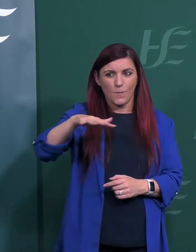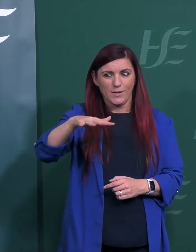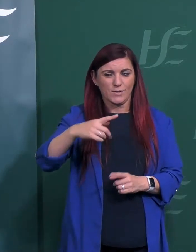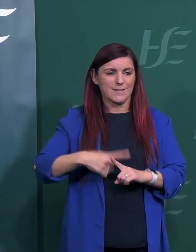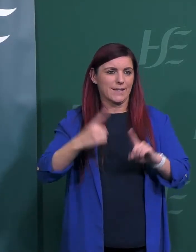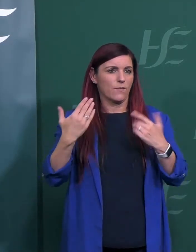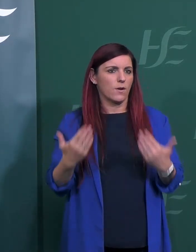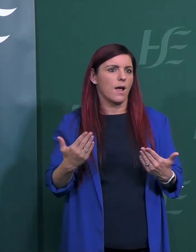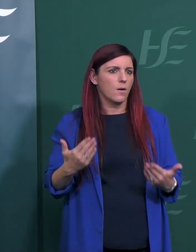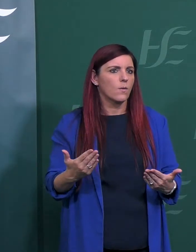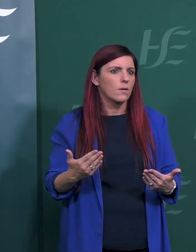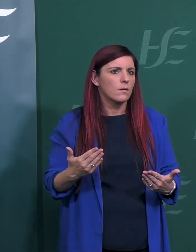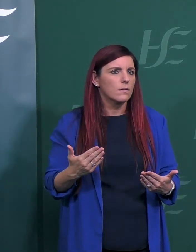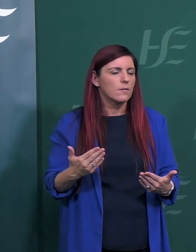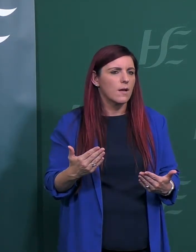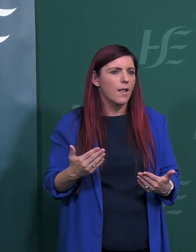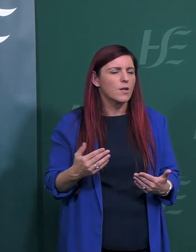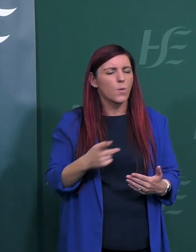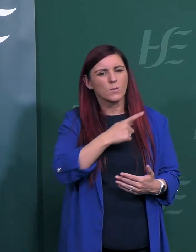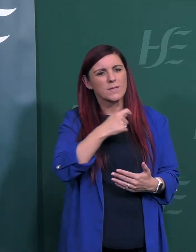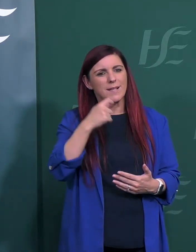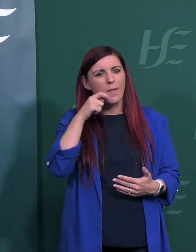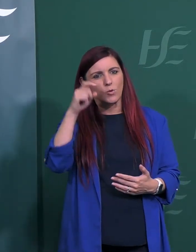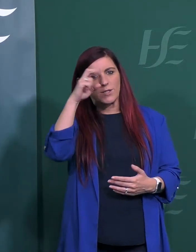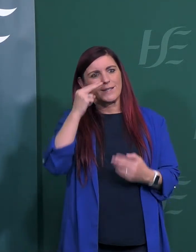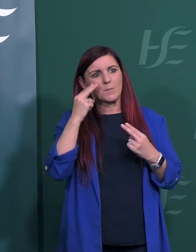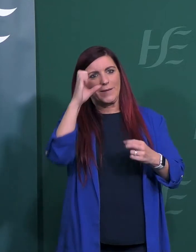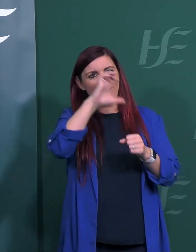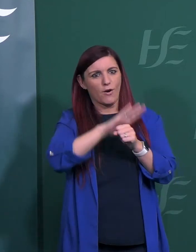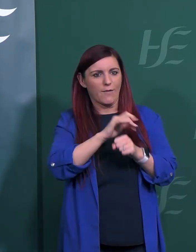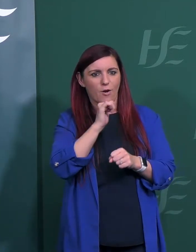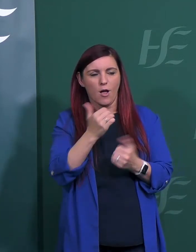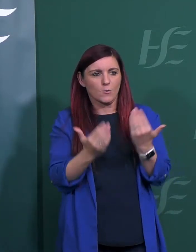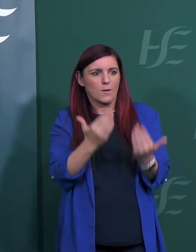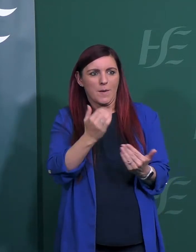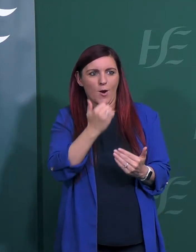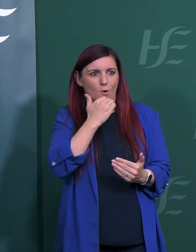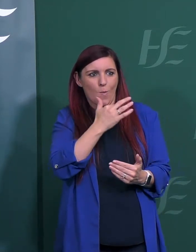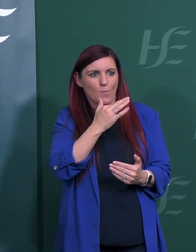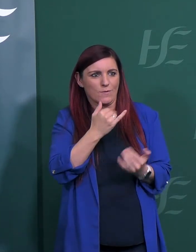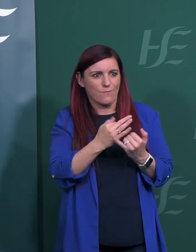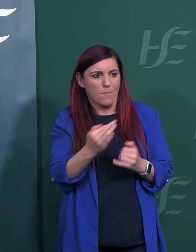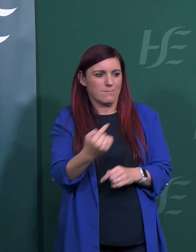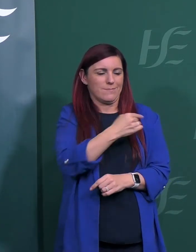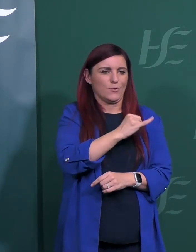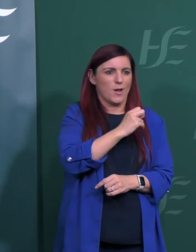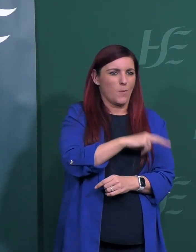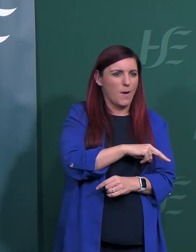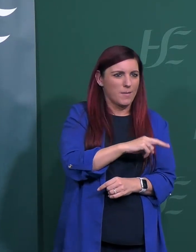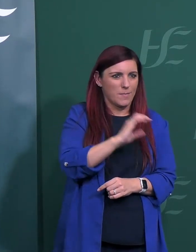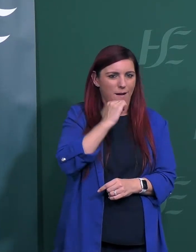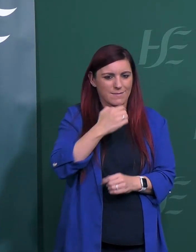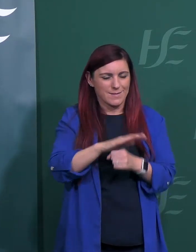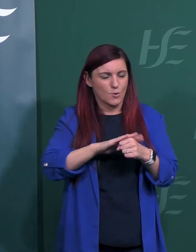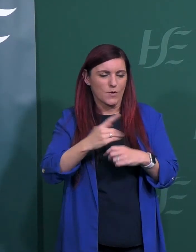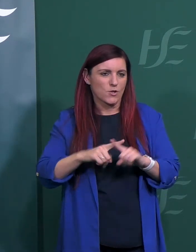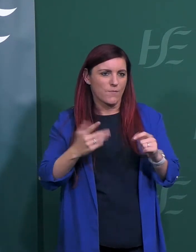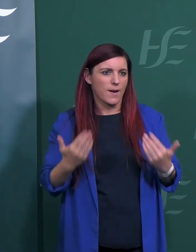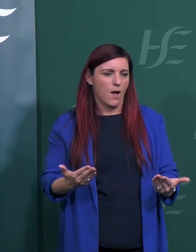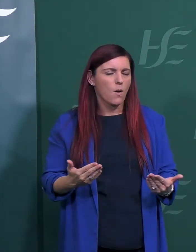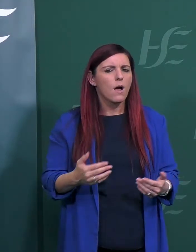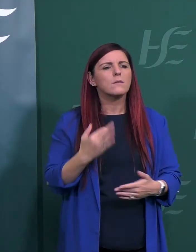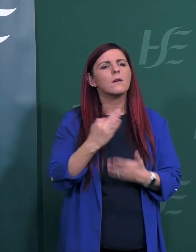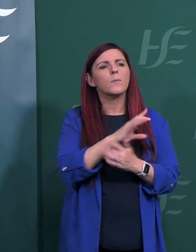draw the caution in terms of comparators between numbers in January. And the question we're often asked, quite understandably,